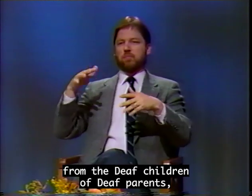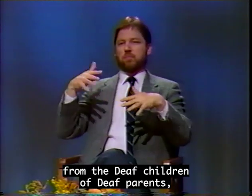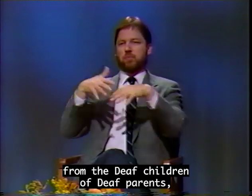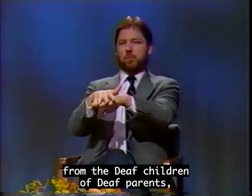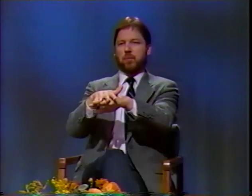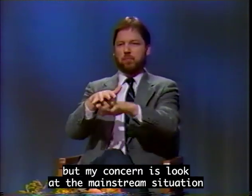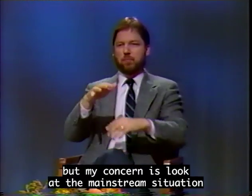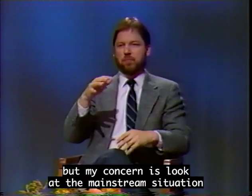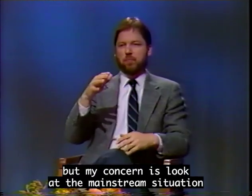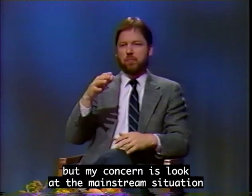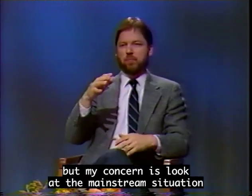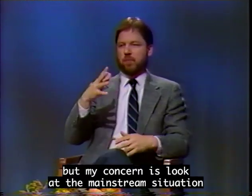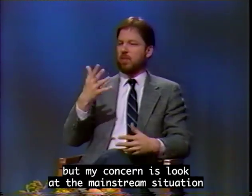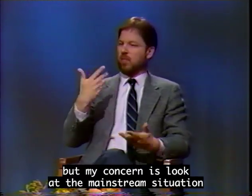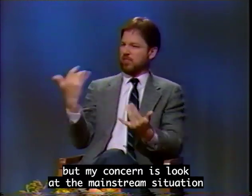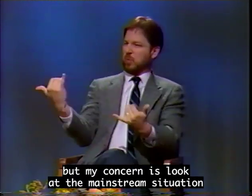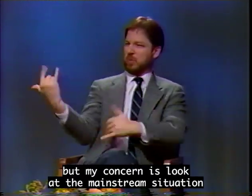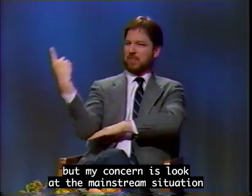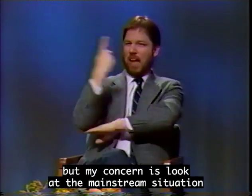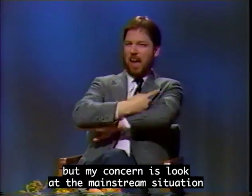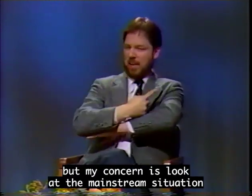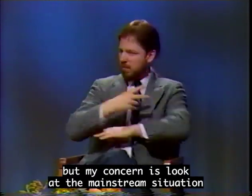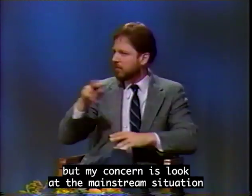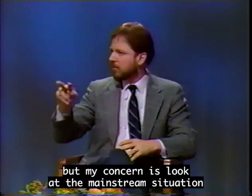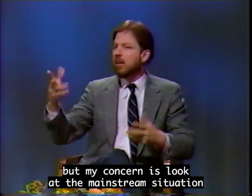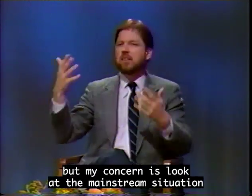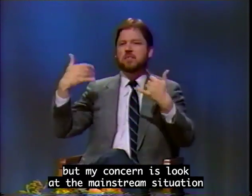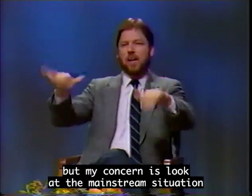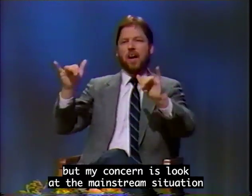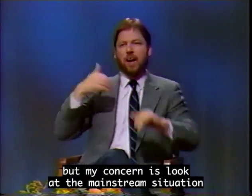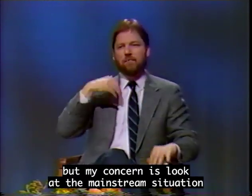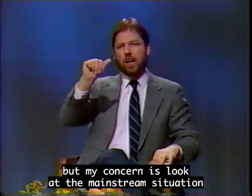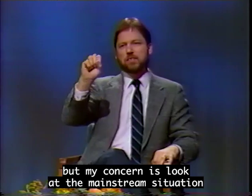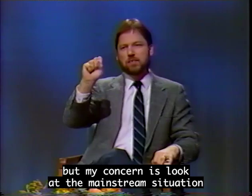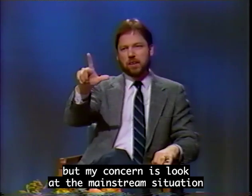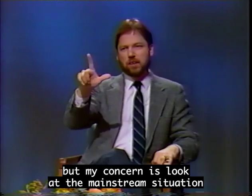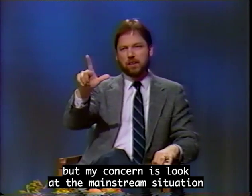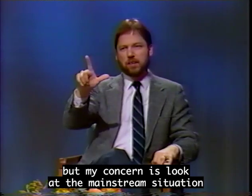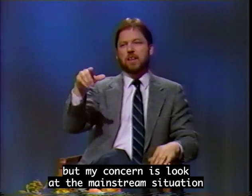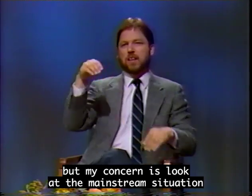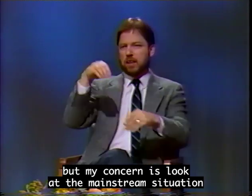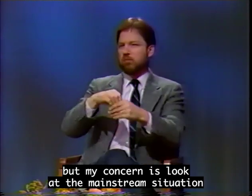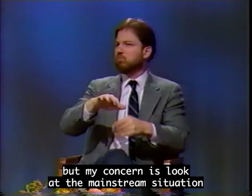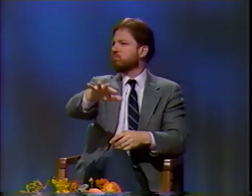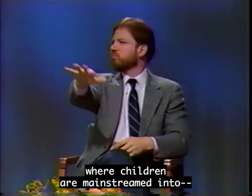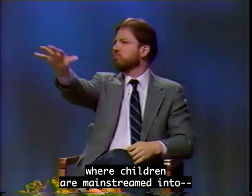deaf parents. But my concern is, look at the mainstream situation where